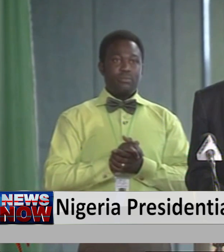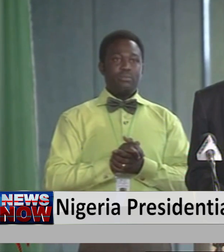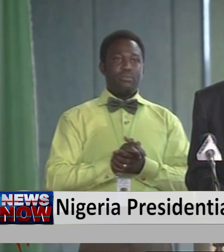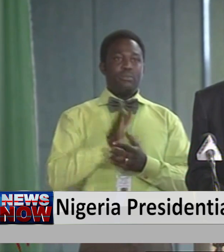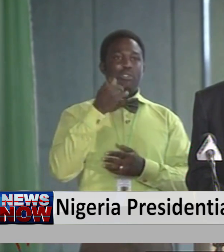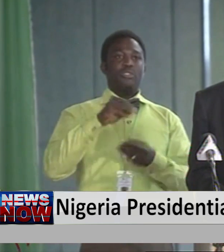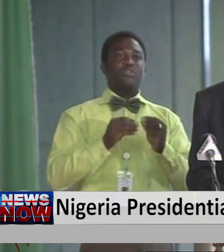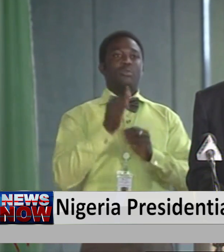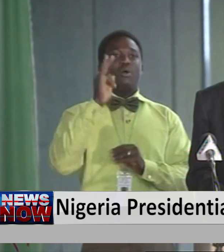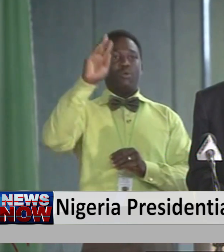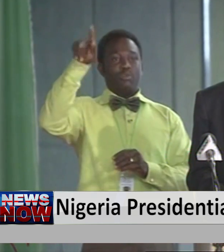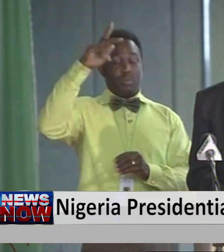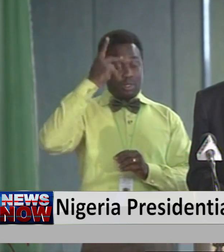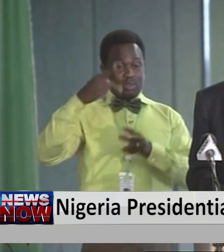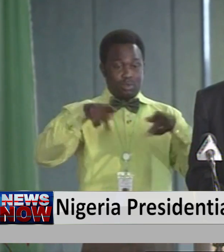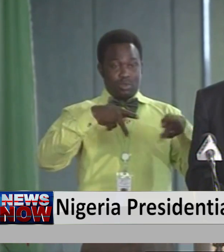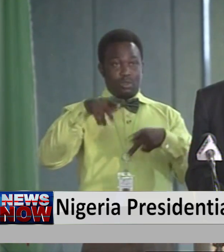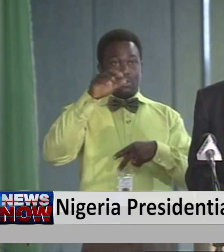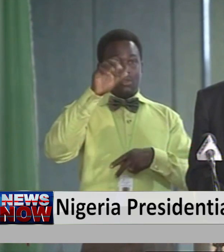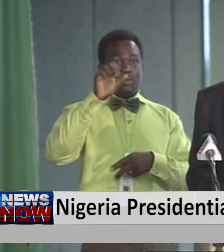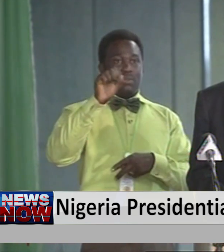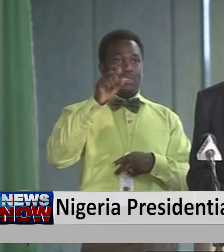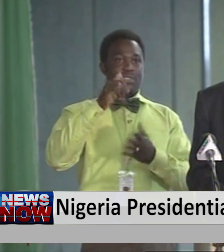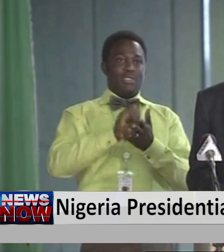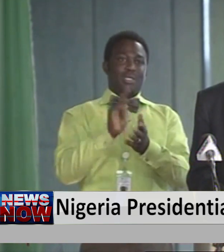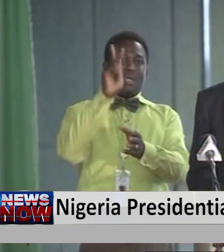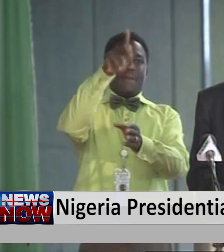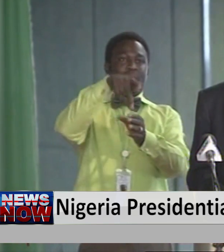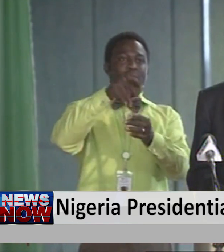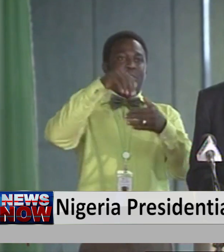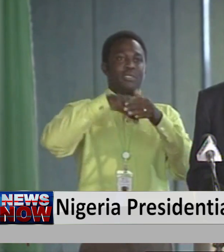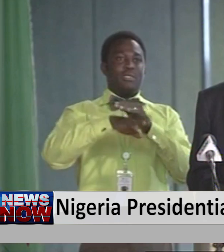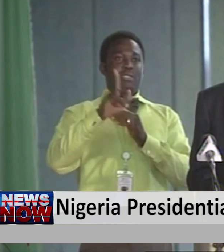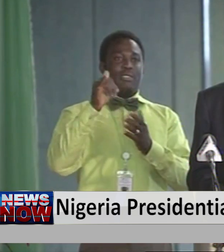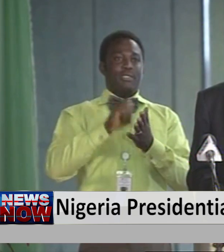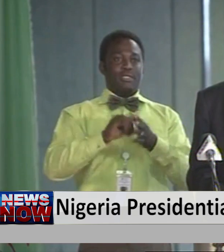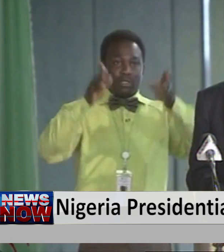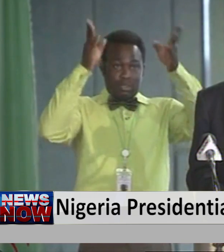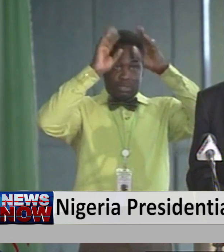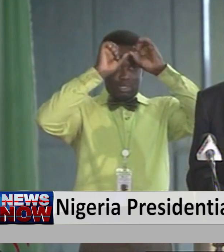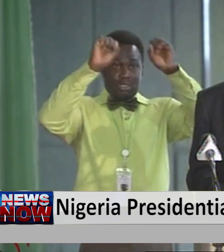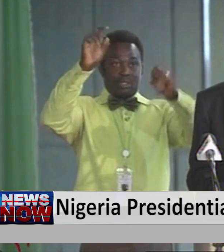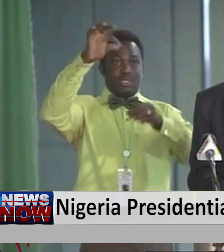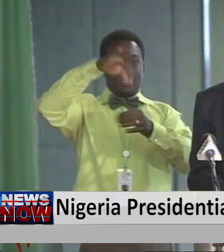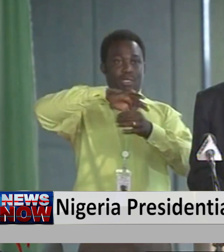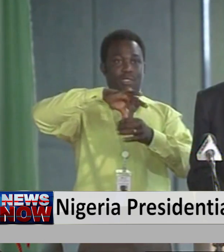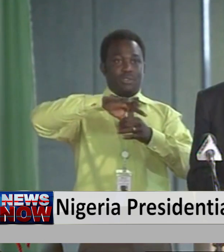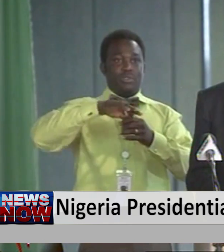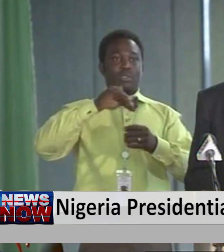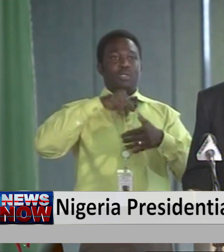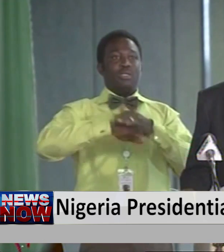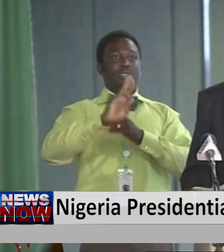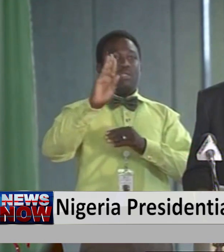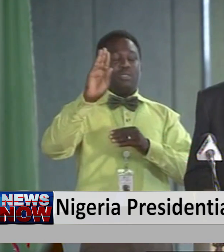The number of political parties that participated in the presidential election in